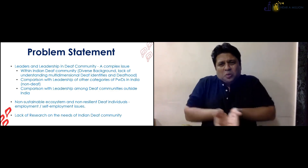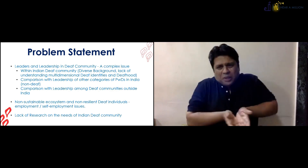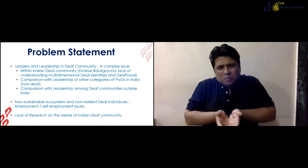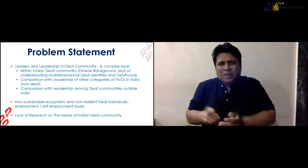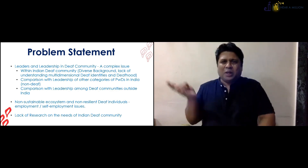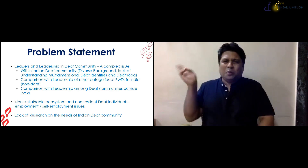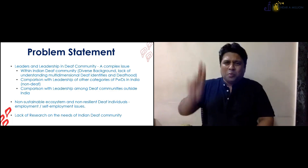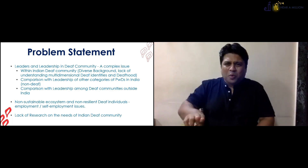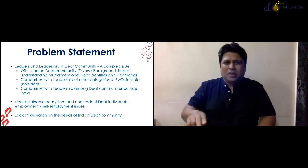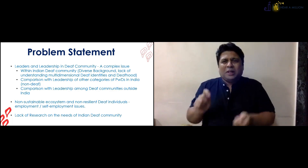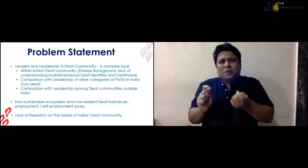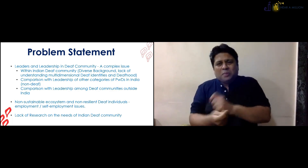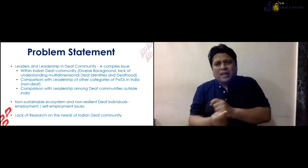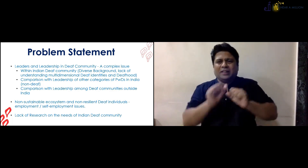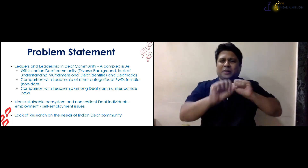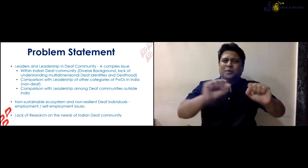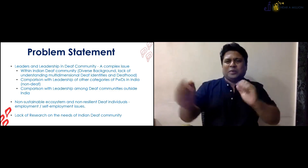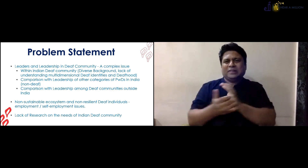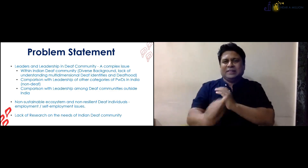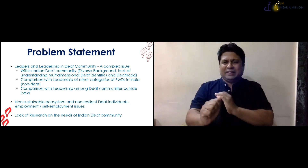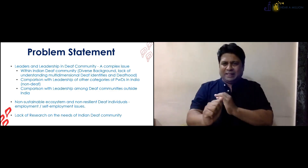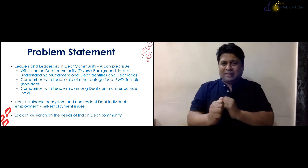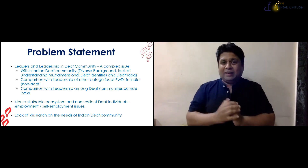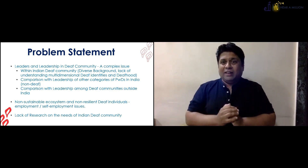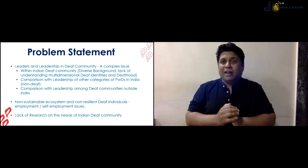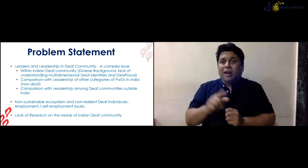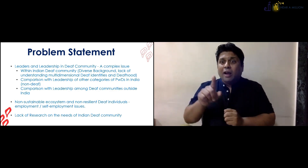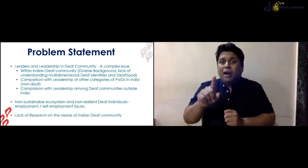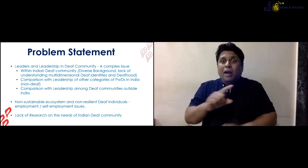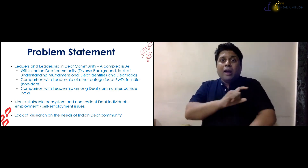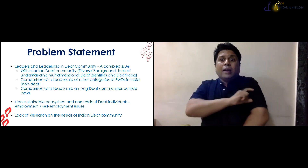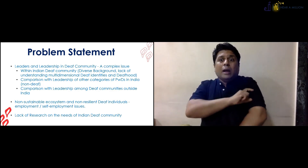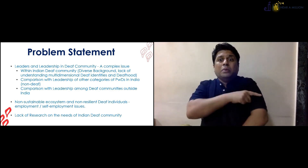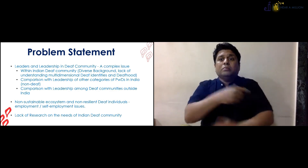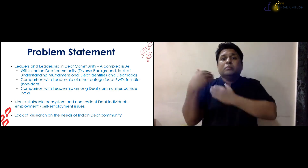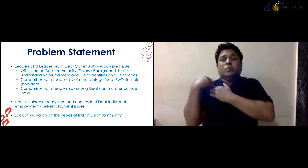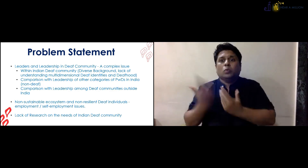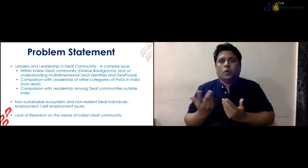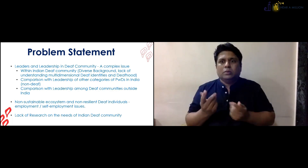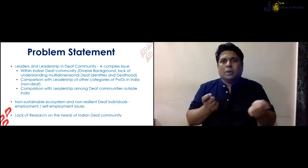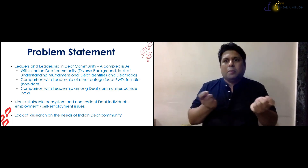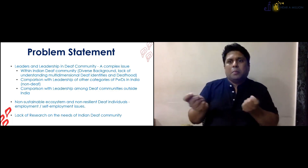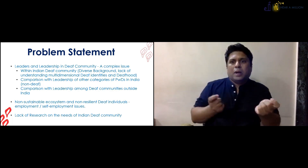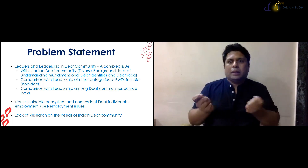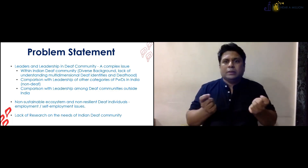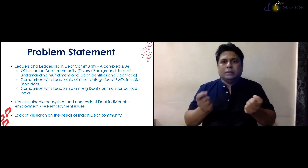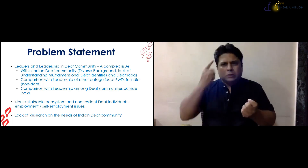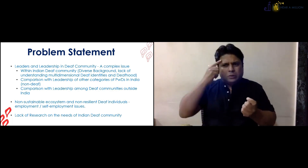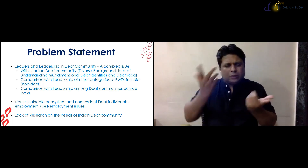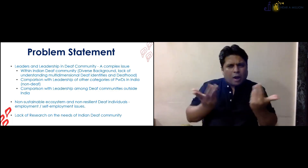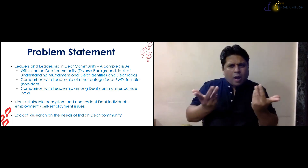Not really, right? They're not foolish. They're all experts. They're all very good at their work. They're all skilled. But the captain